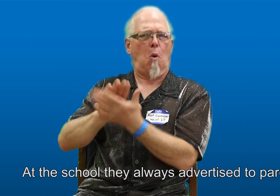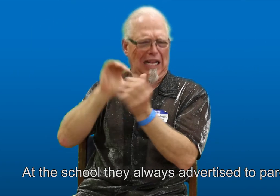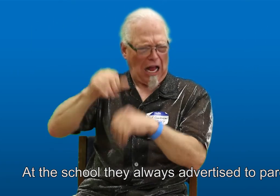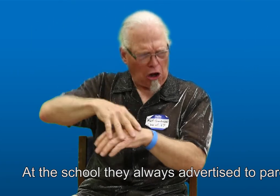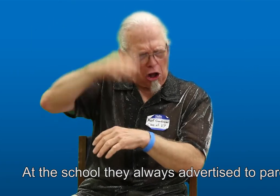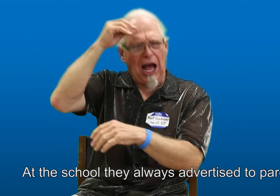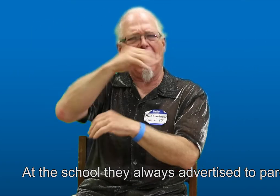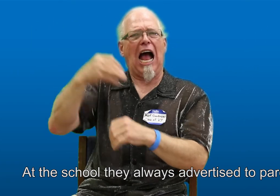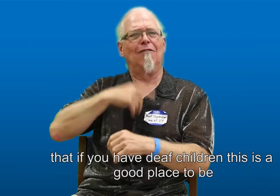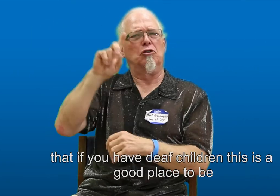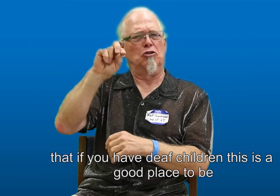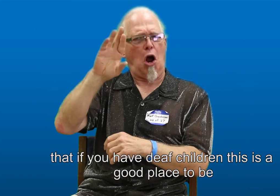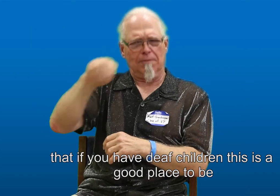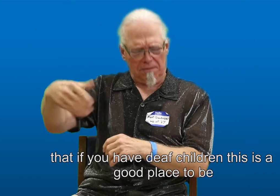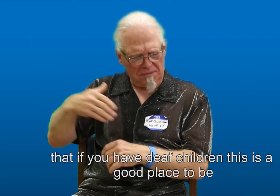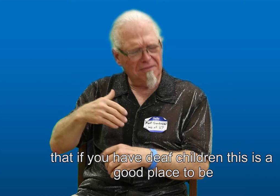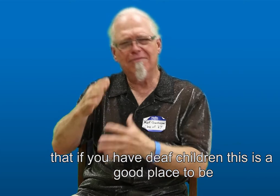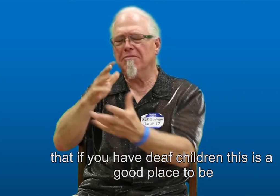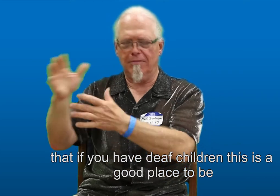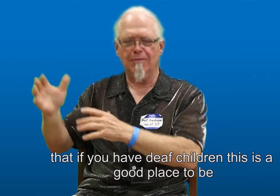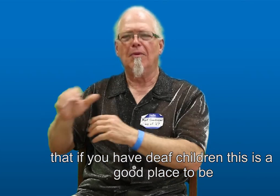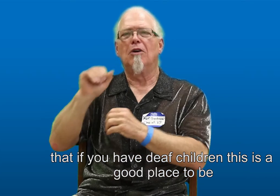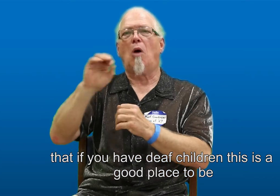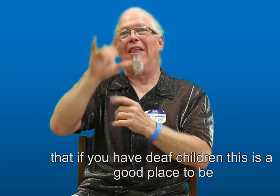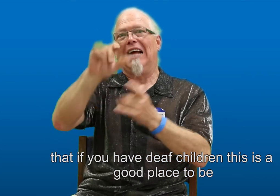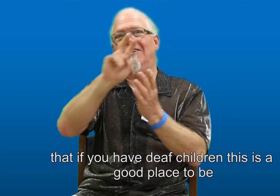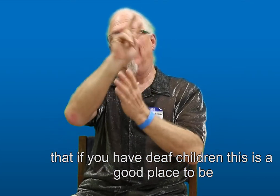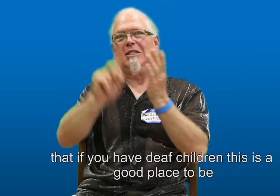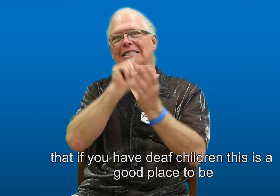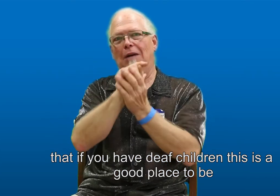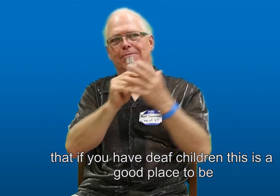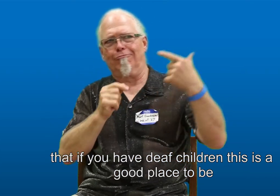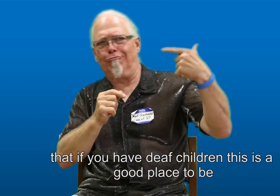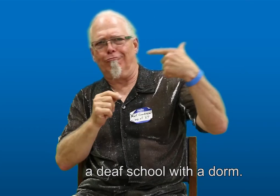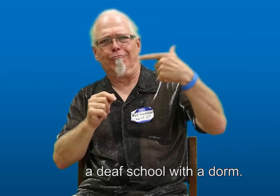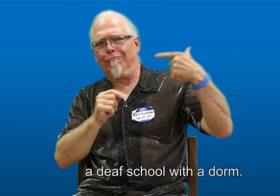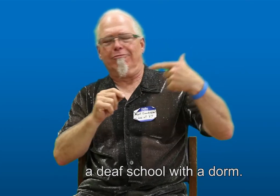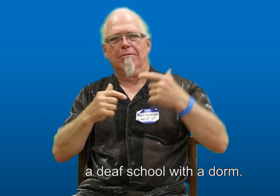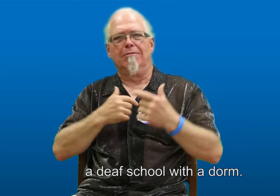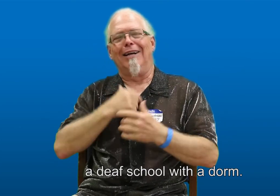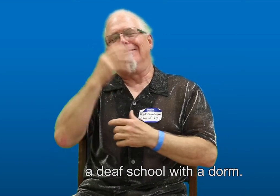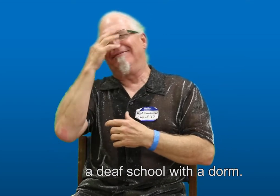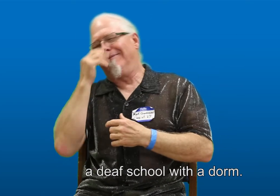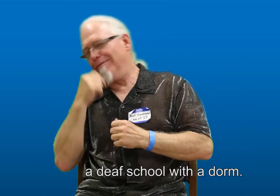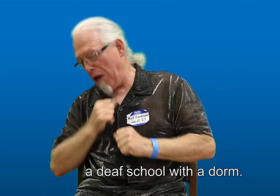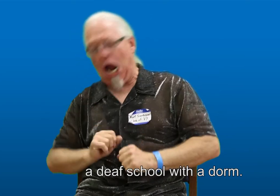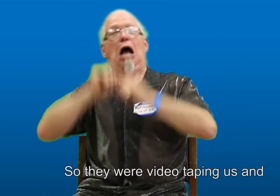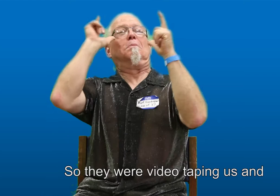advertised to parents that if you have deaf children, this is a good place to be, a deaf school. We have a dorm. And so they were